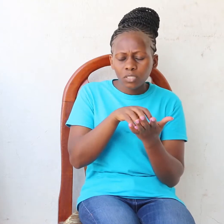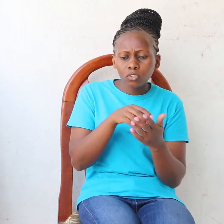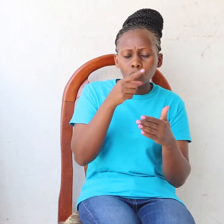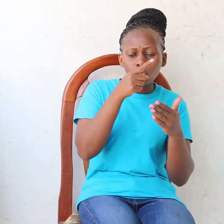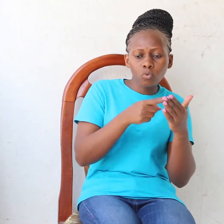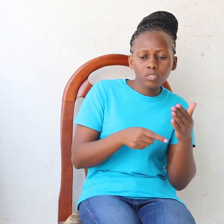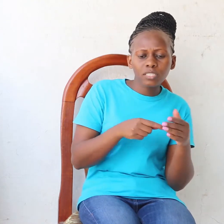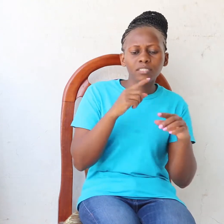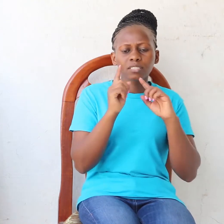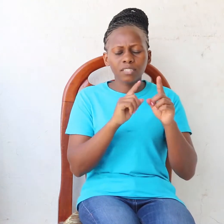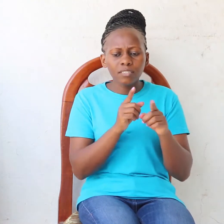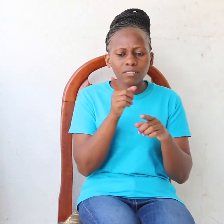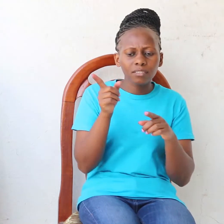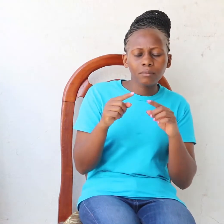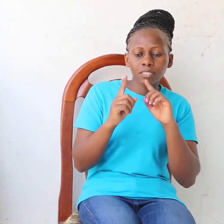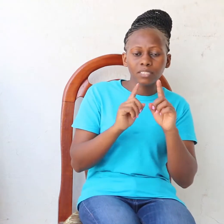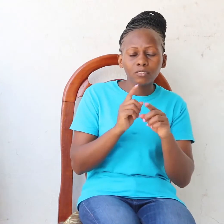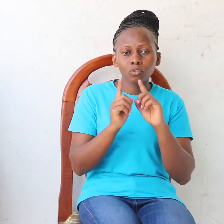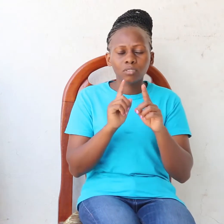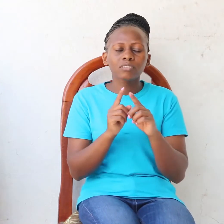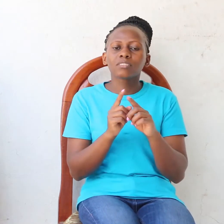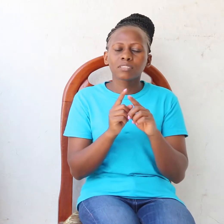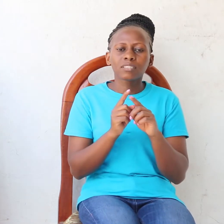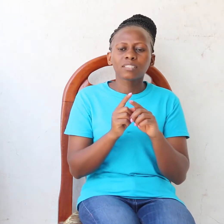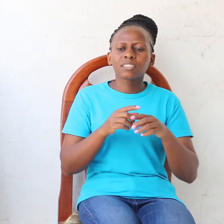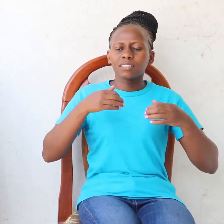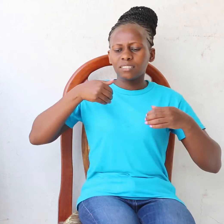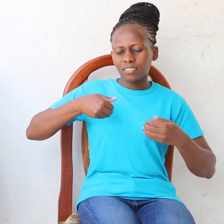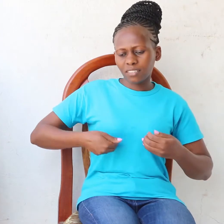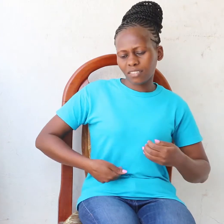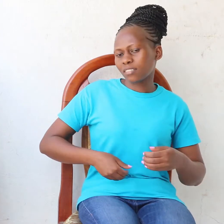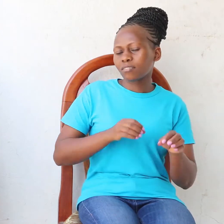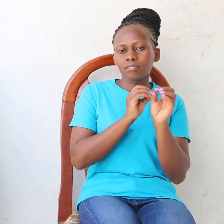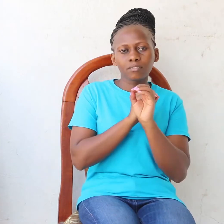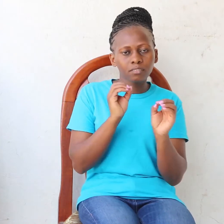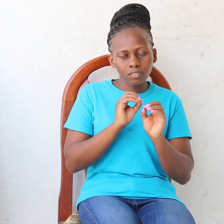was done, could have been. Don't give up now. Christ still reigns.